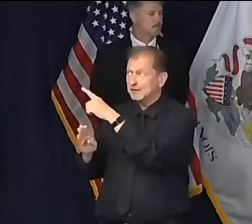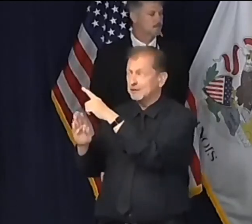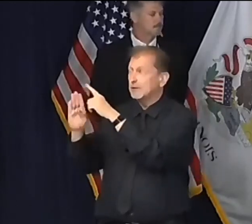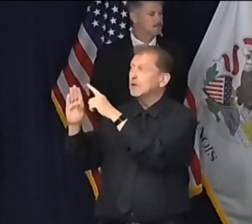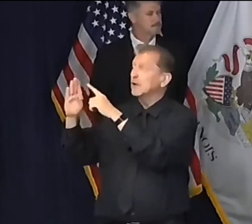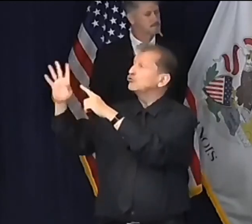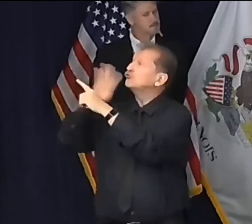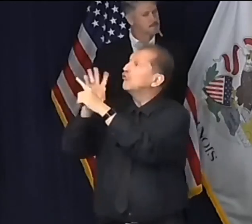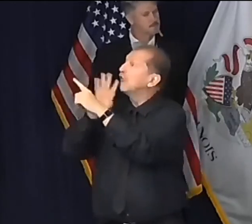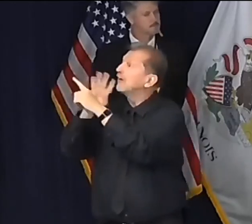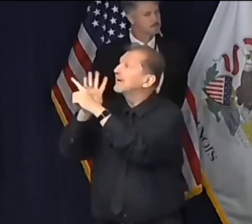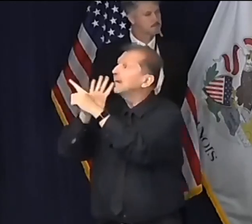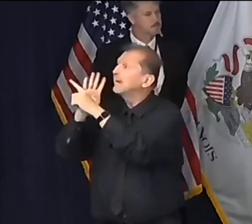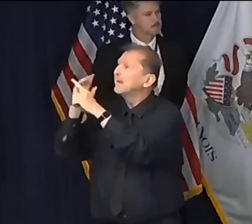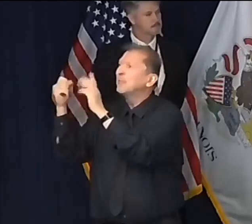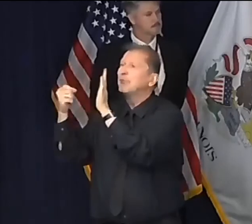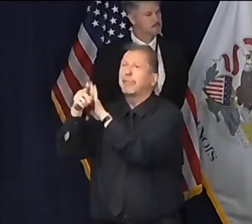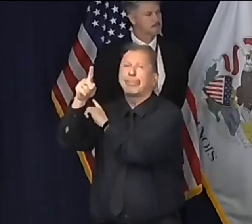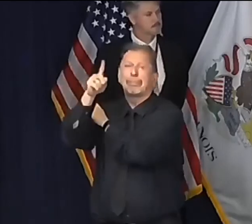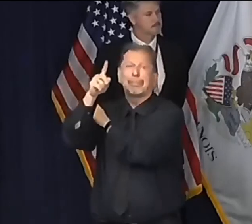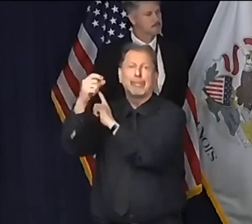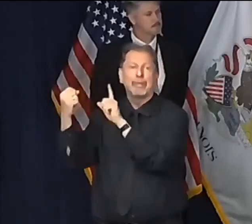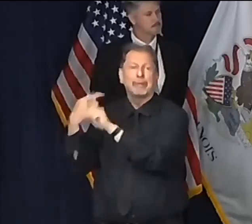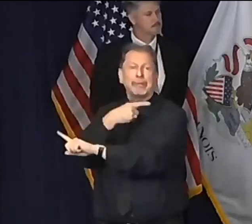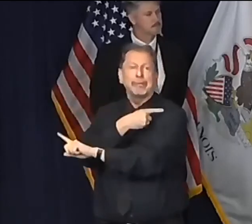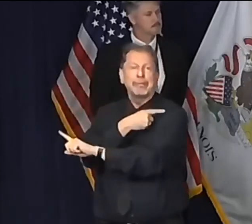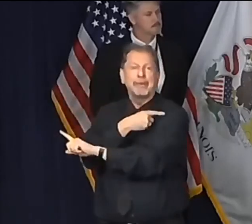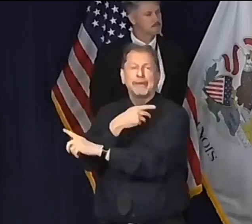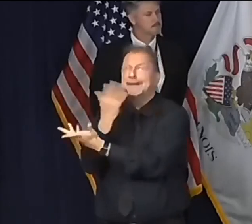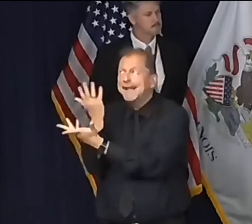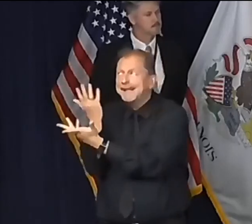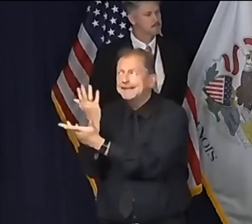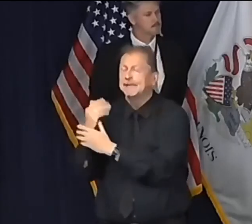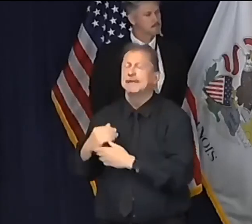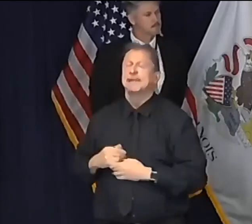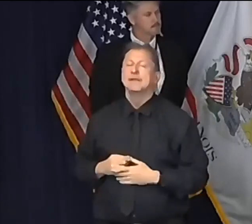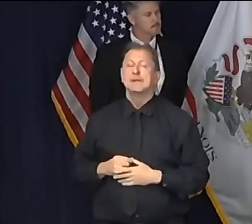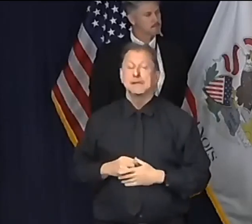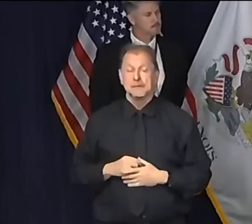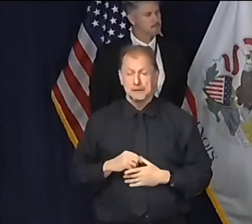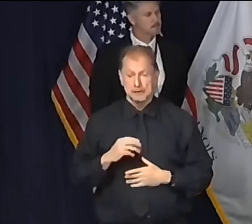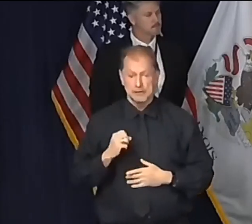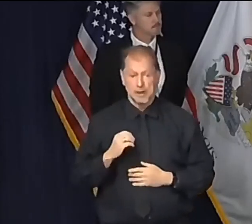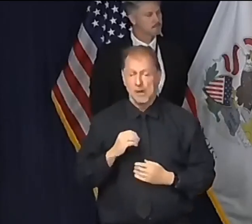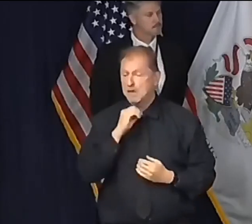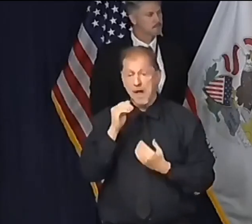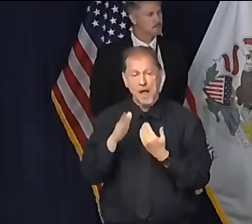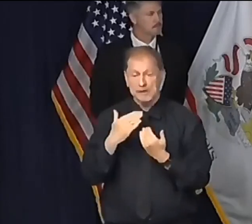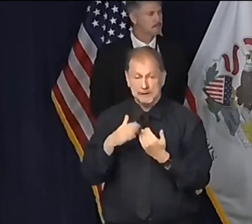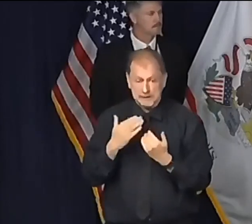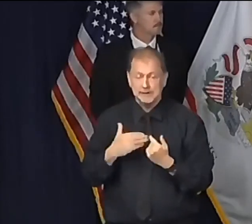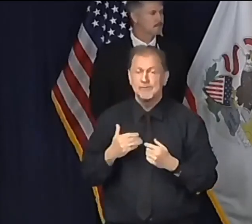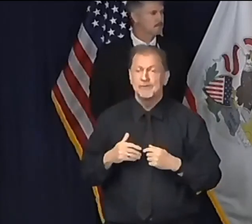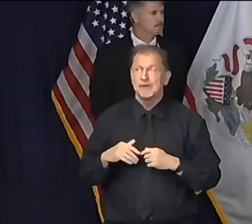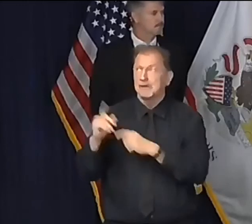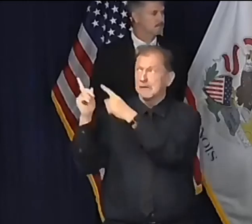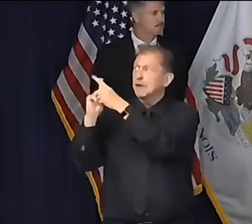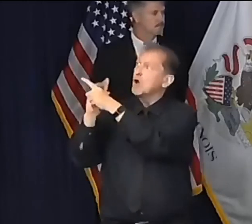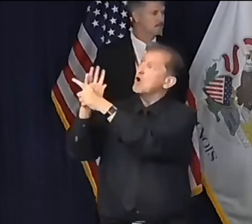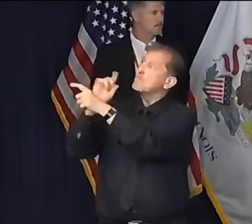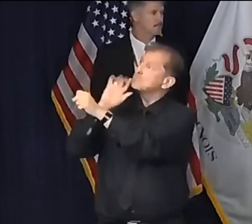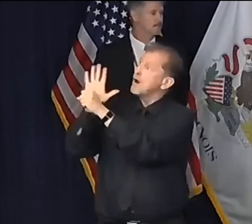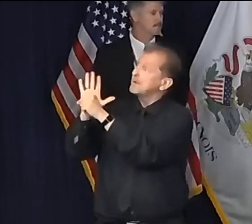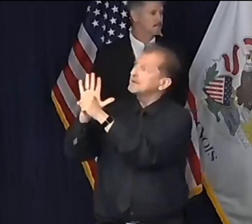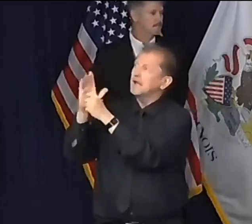before. But it is often difficult when people are promising things and then they don't